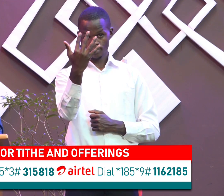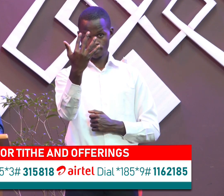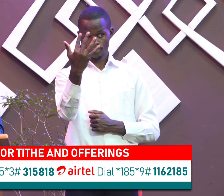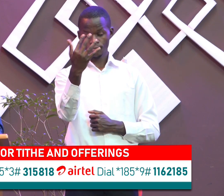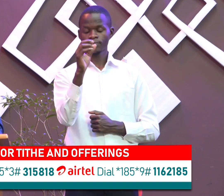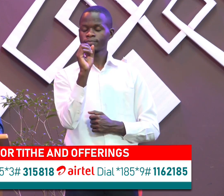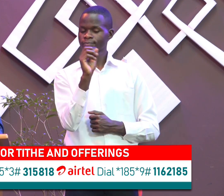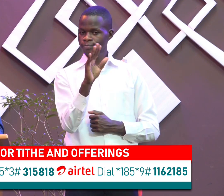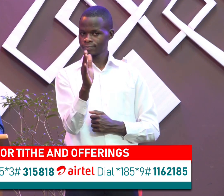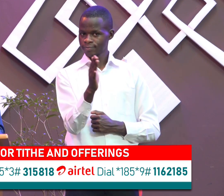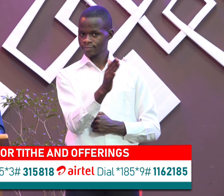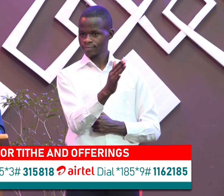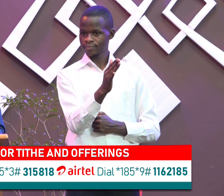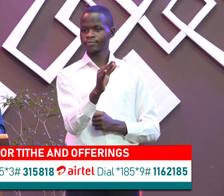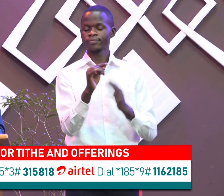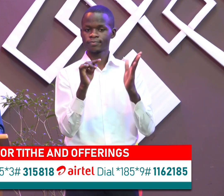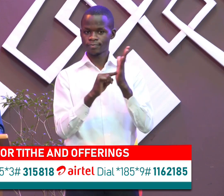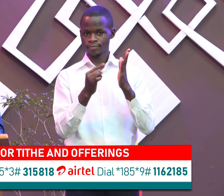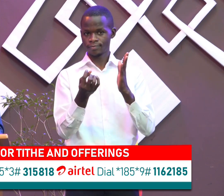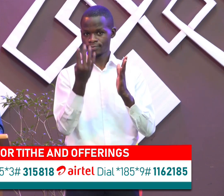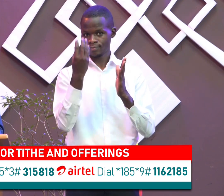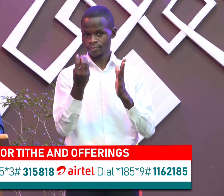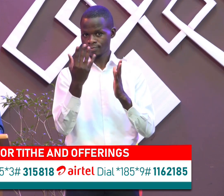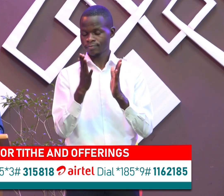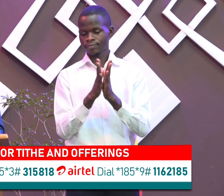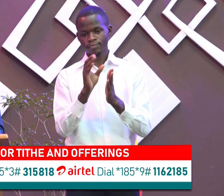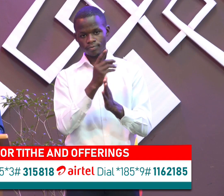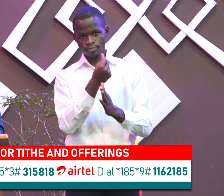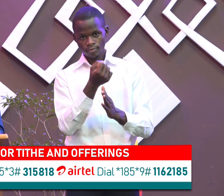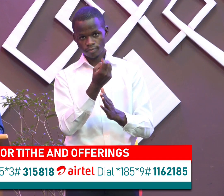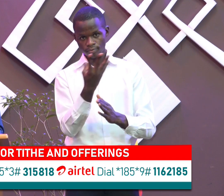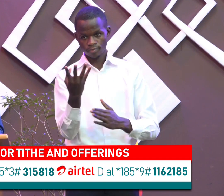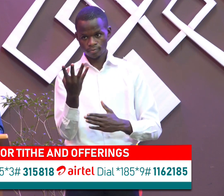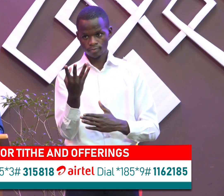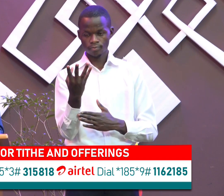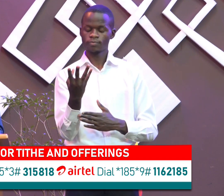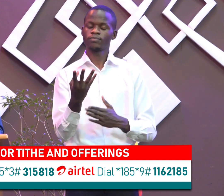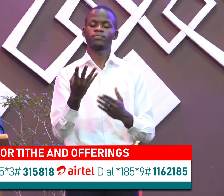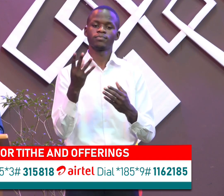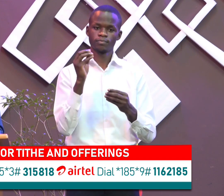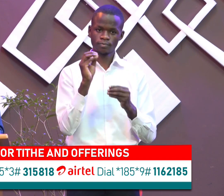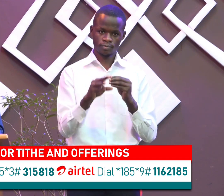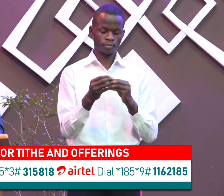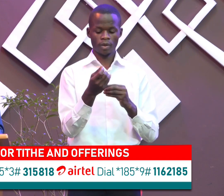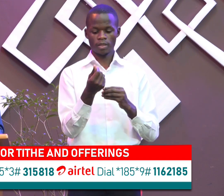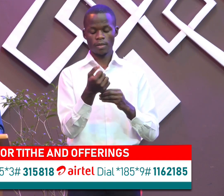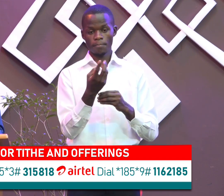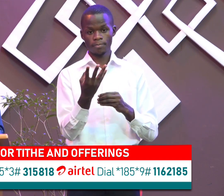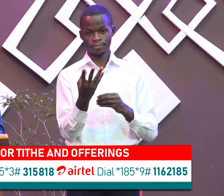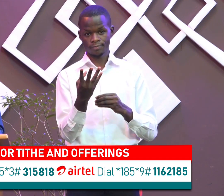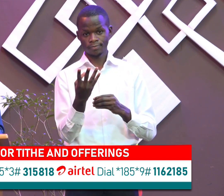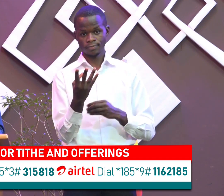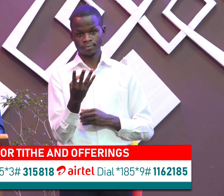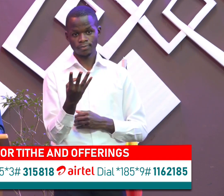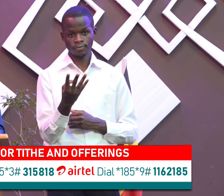11 62 185. Okay ninyiga yes enter amount ninyingiza mu muwendo gwa sente